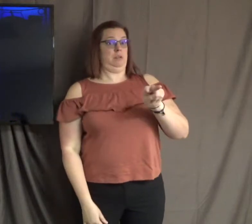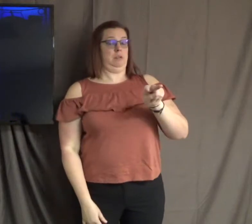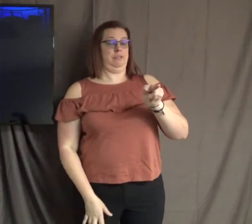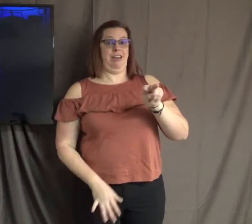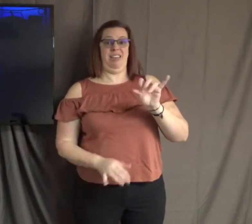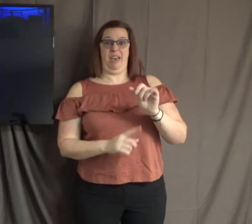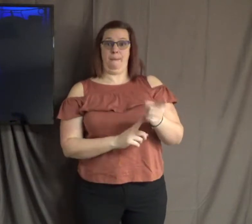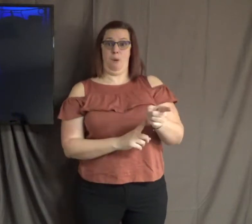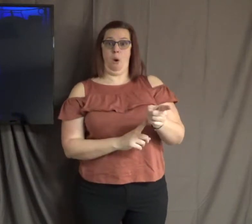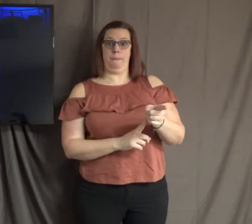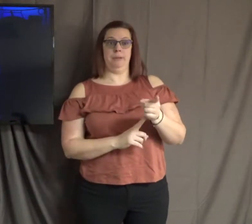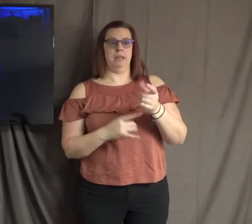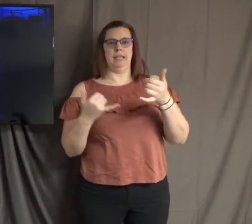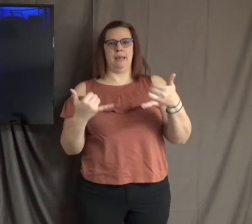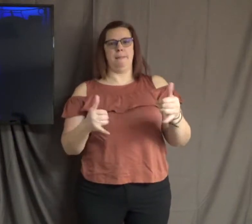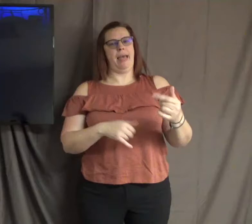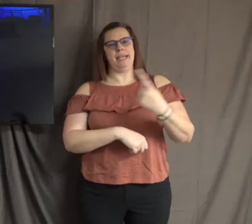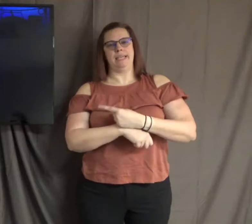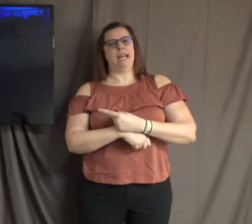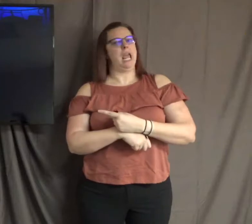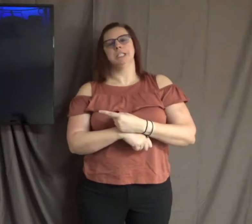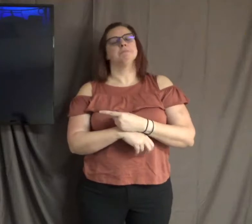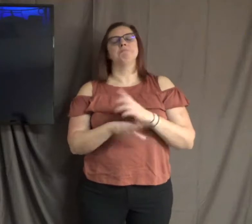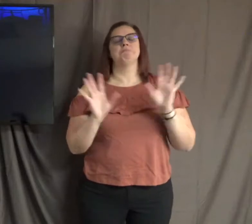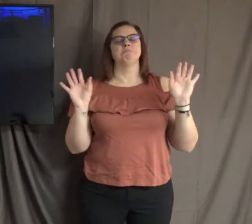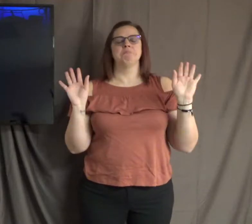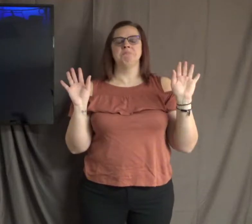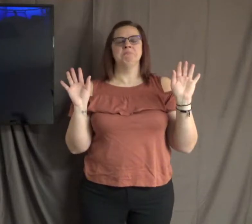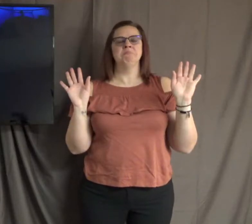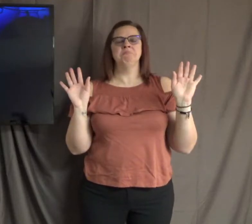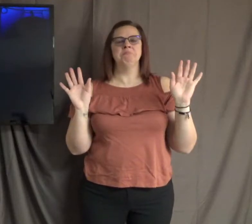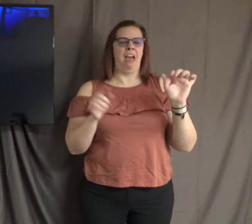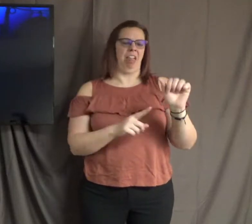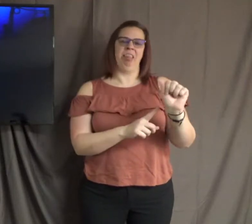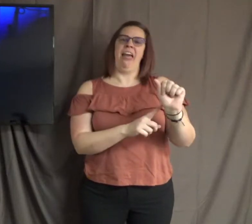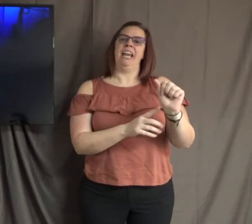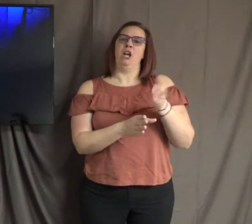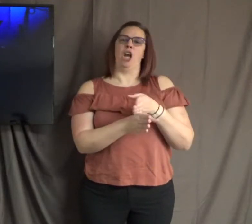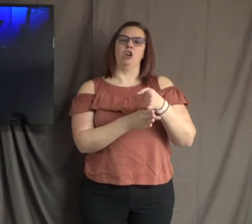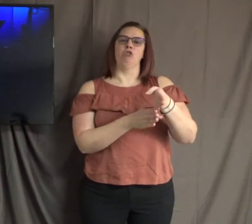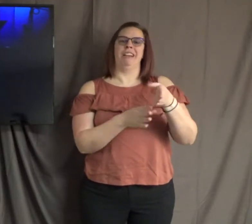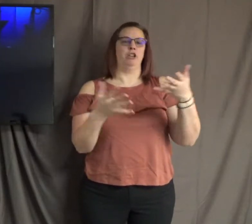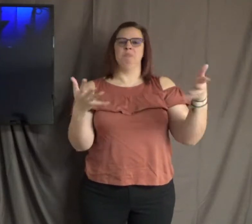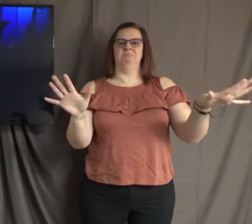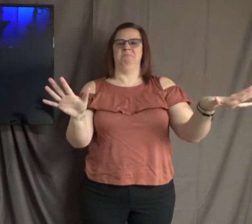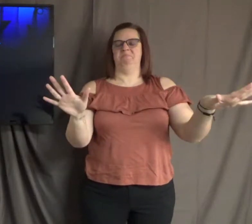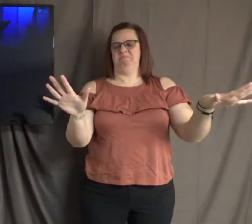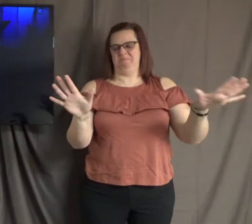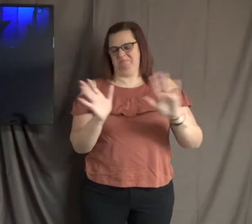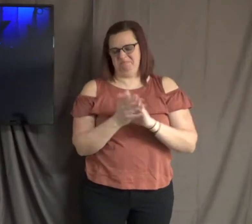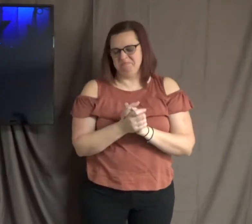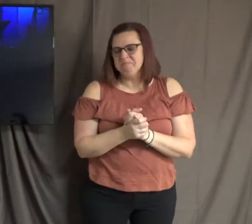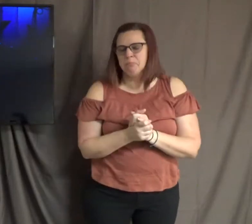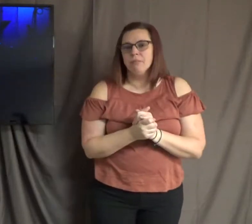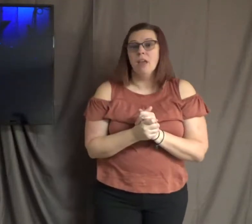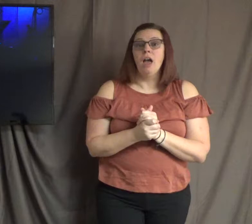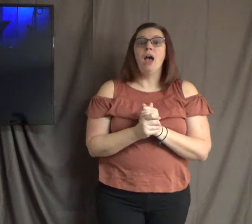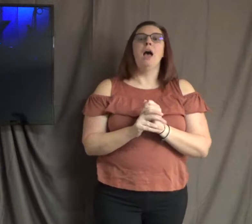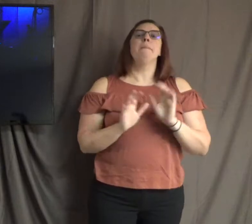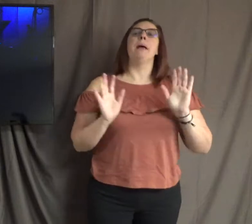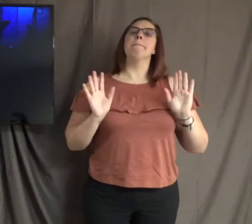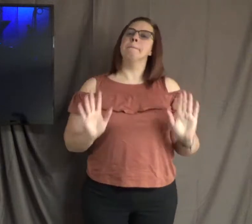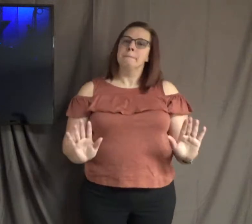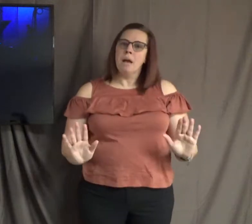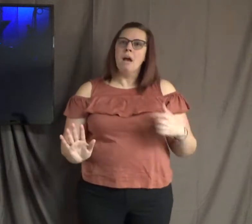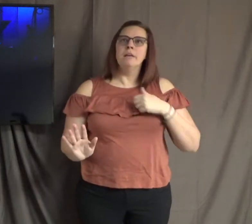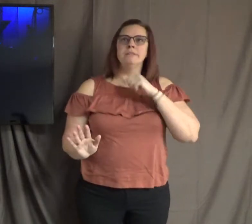moment his playing days were complete. His athletic career was over. And it's not that I